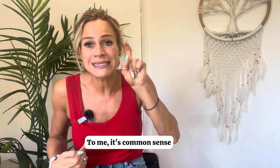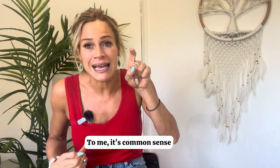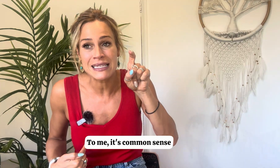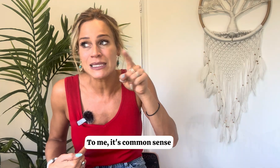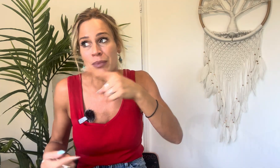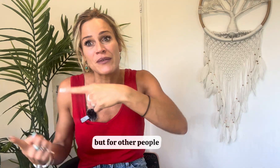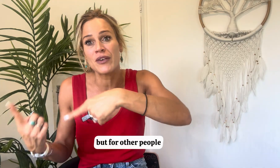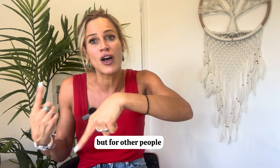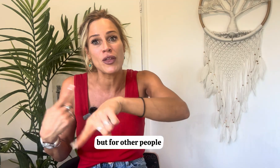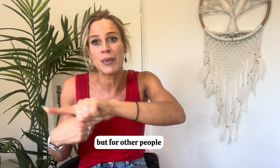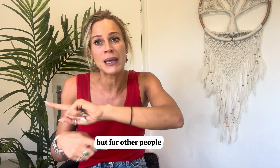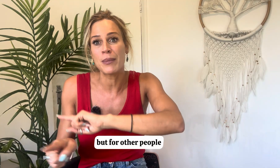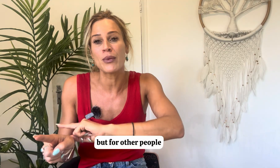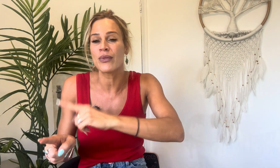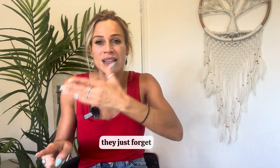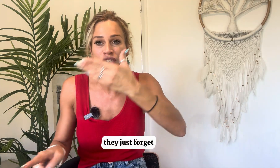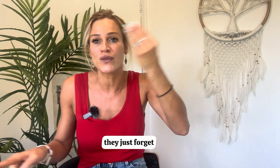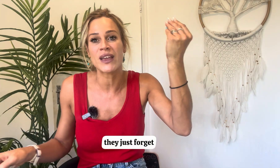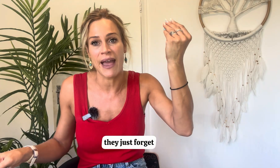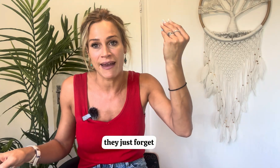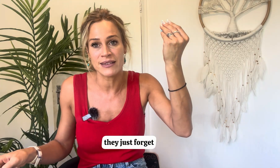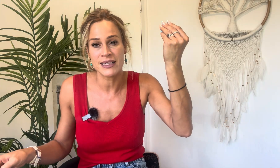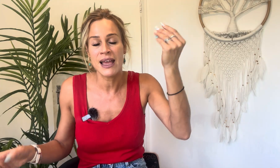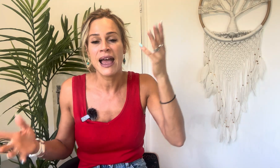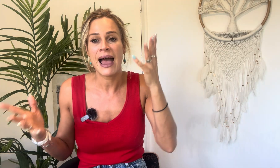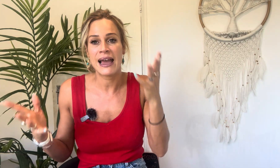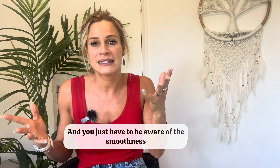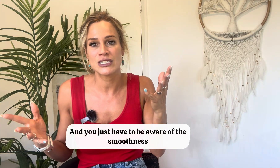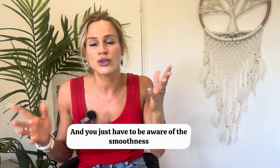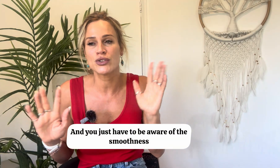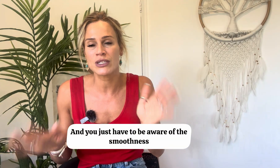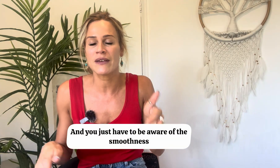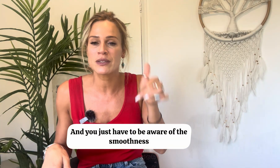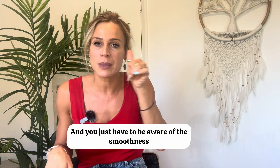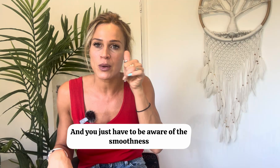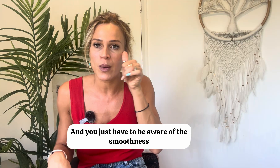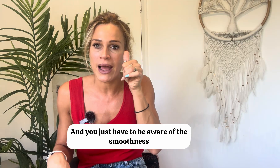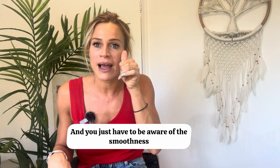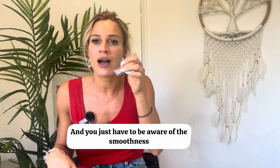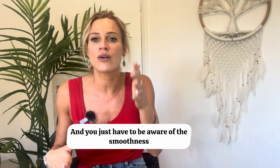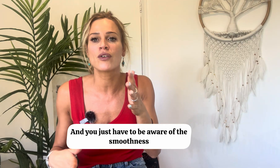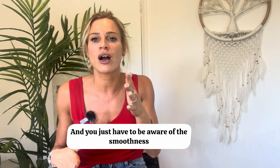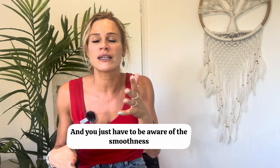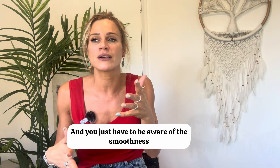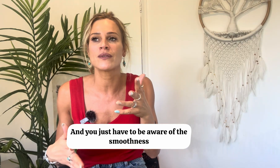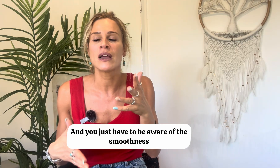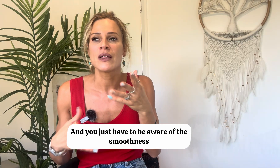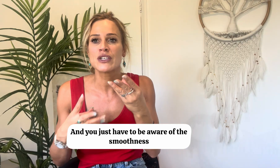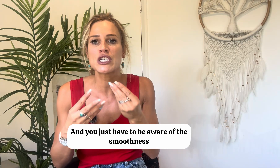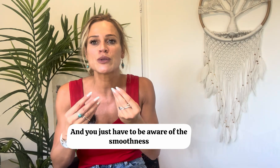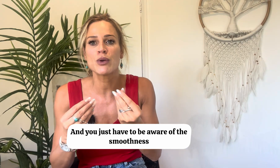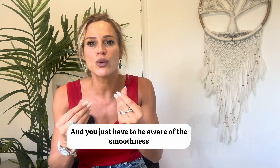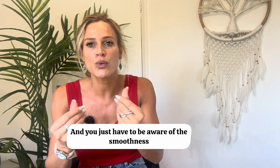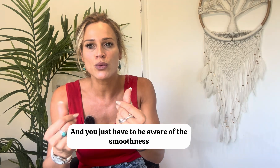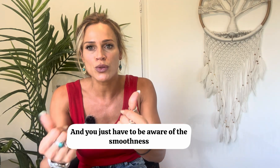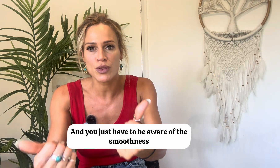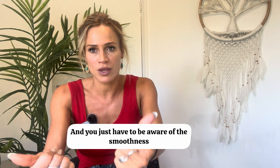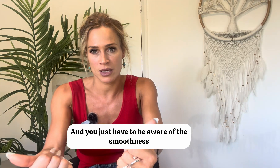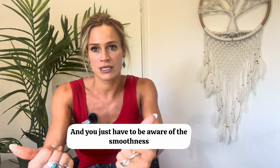sense, but for other people they just forget. And you just have to be aware of kind of the smoothness